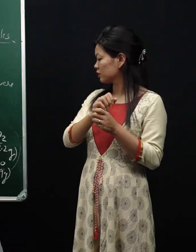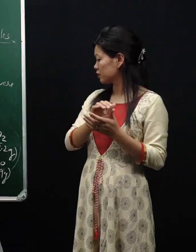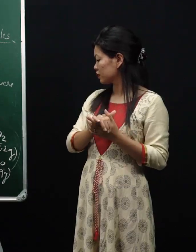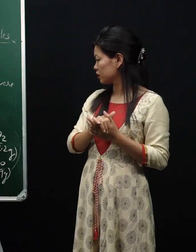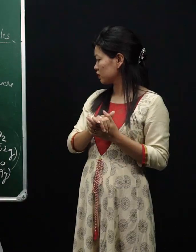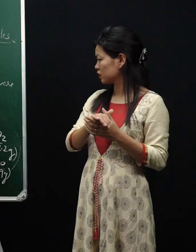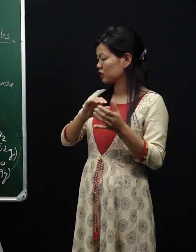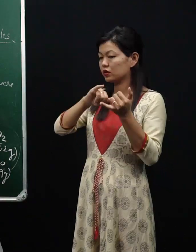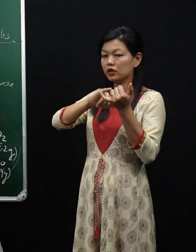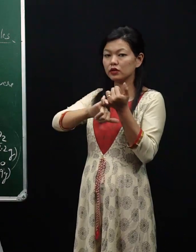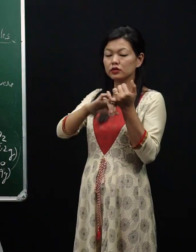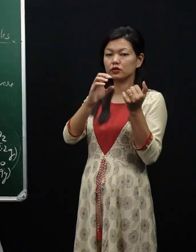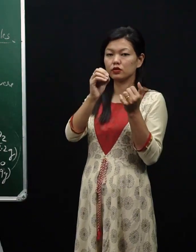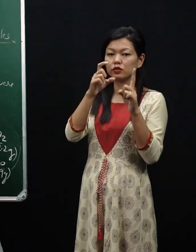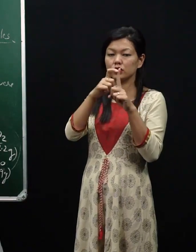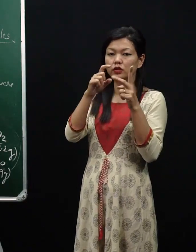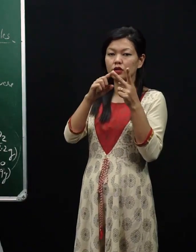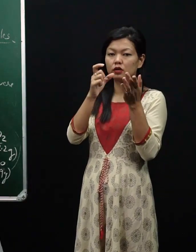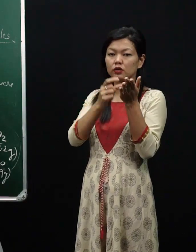8.2 gram of sodium